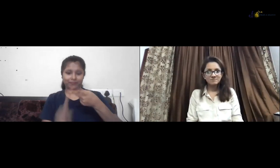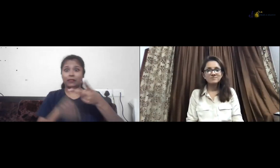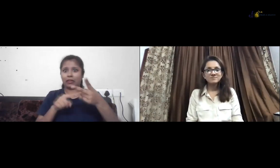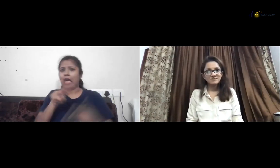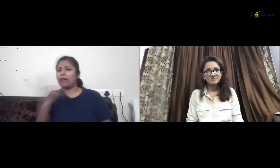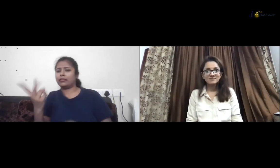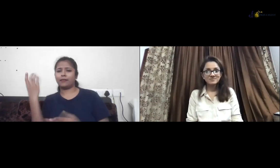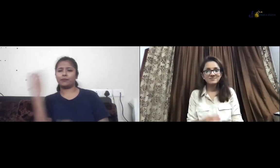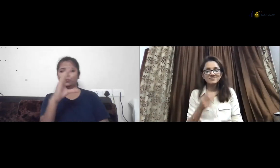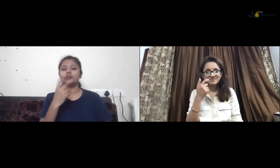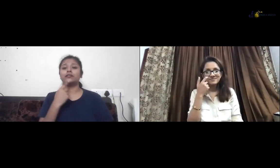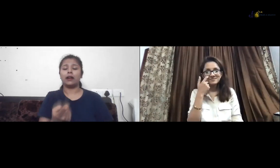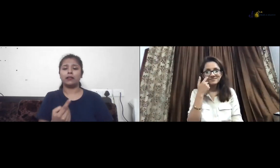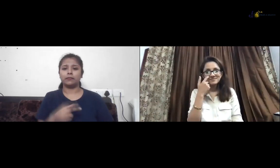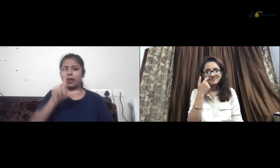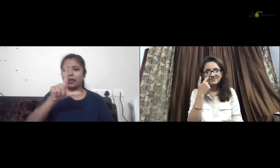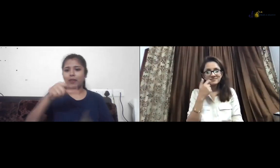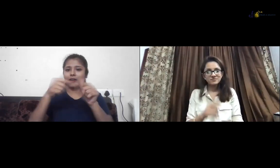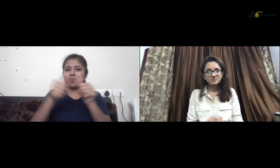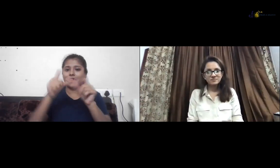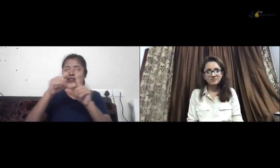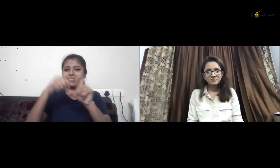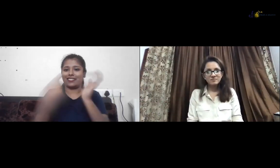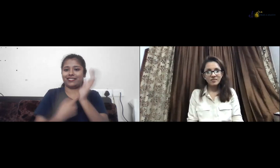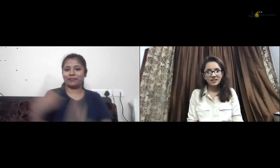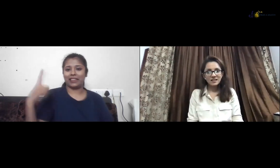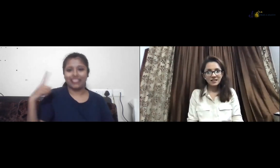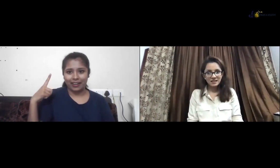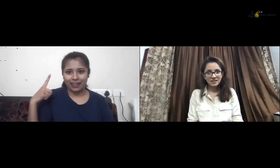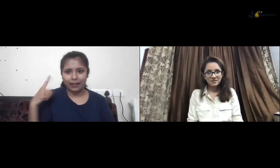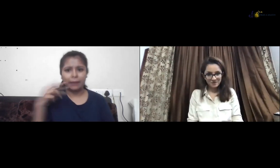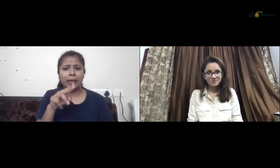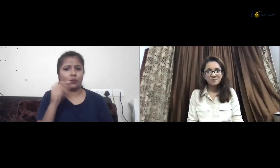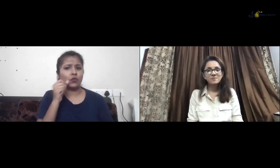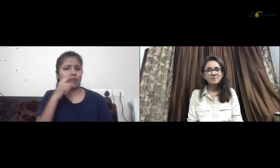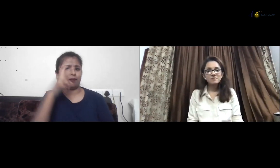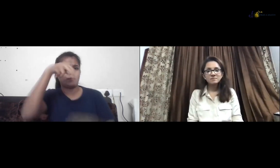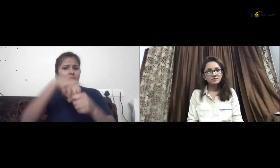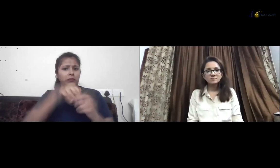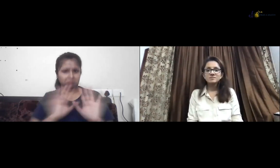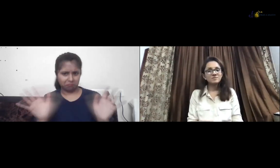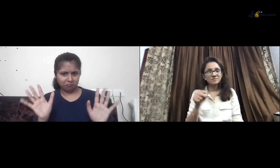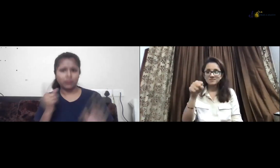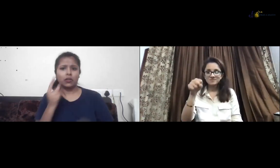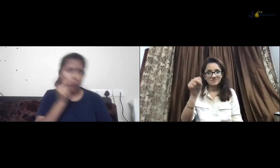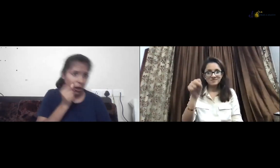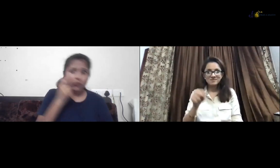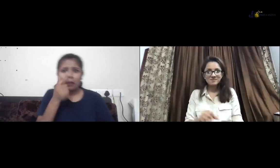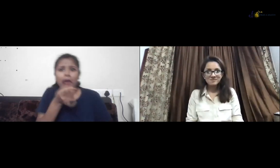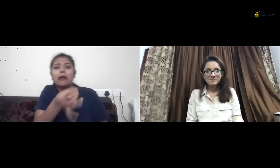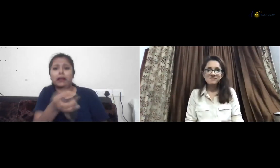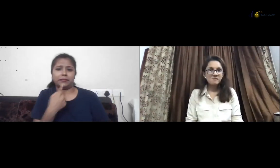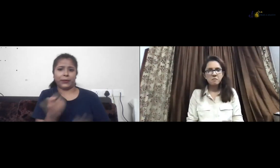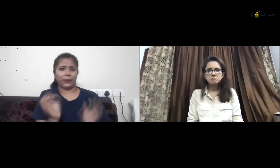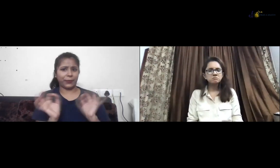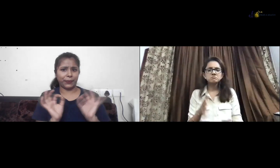CEO and I would like to break the bias. And she also, there is one person who's it the leader. Leader means that yeah, there could